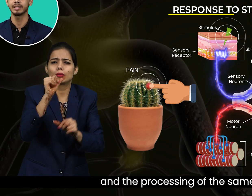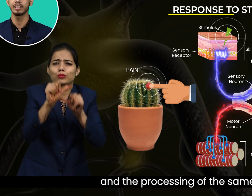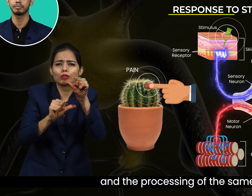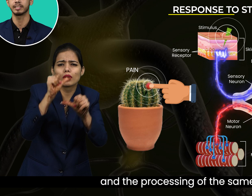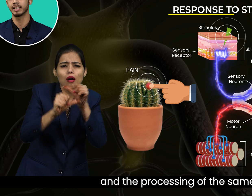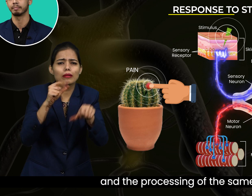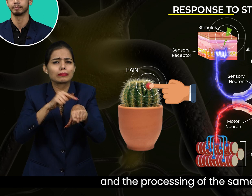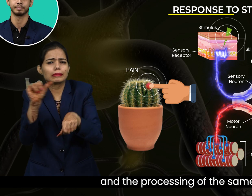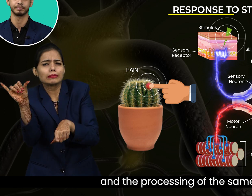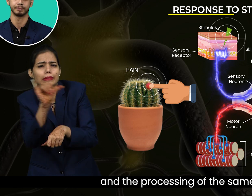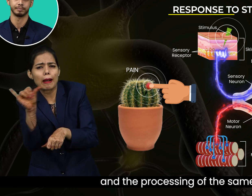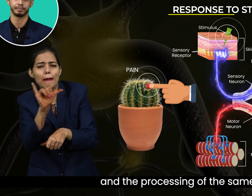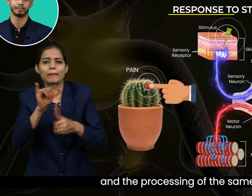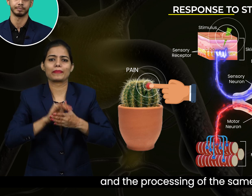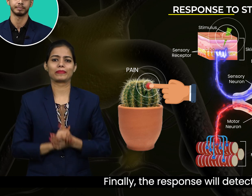the processing of the same.